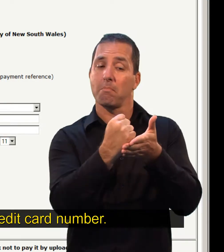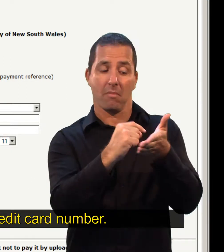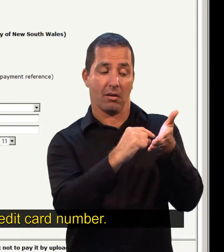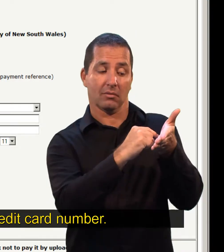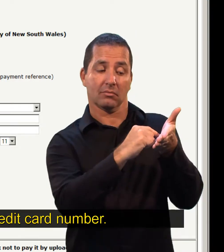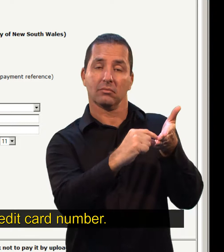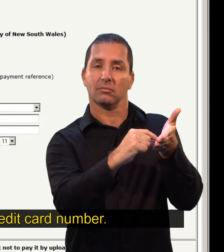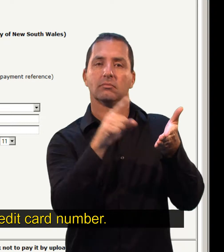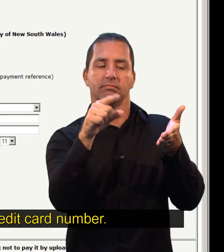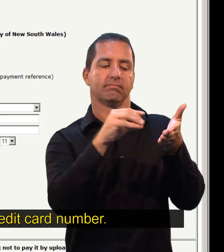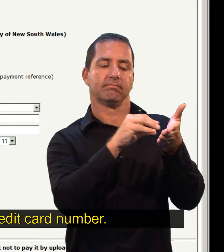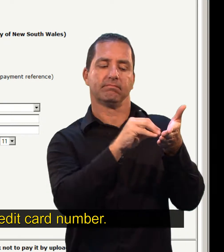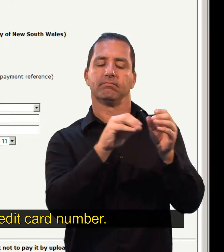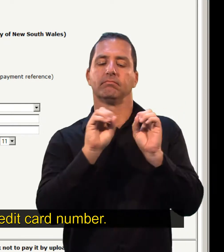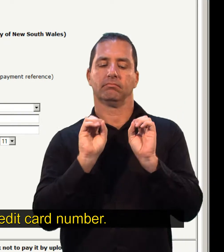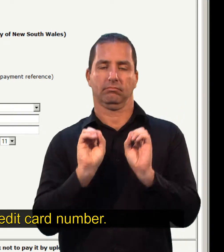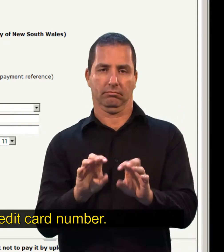Fill in your credit card number.